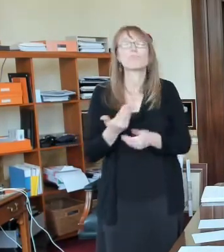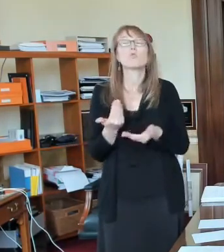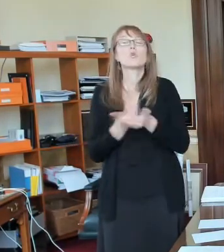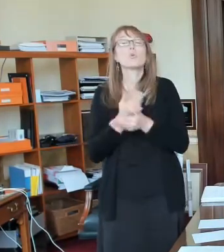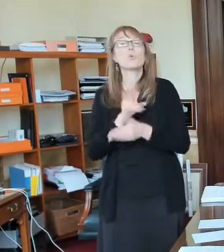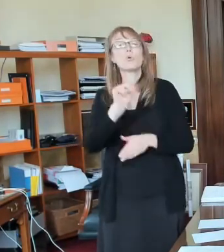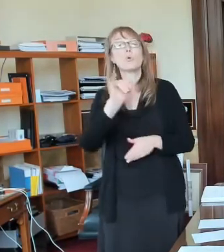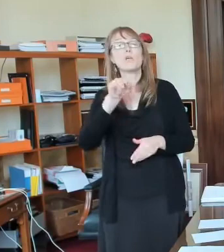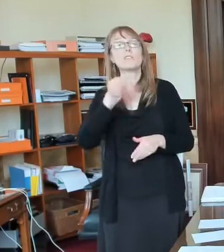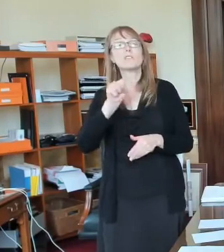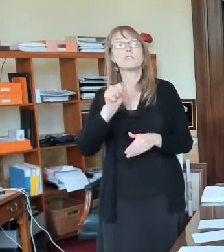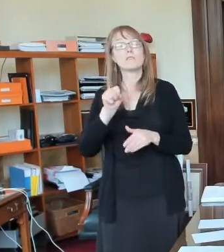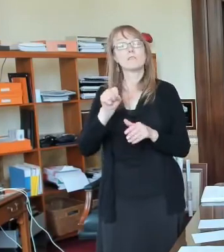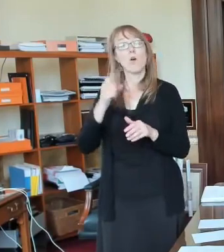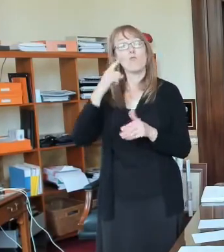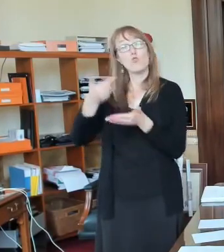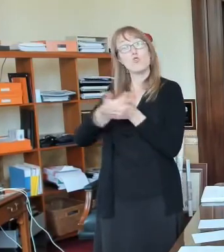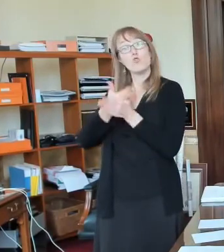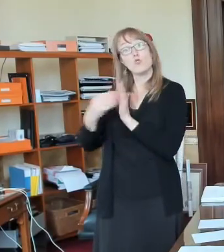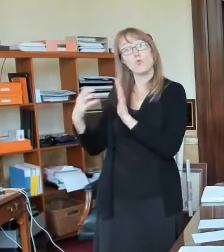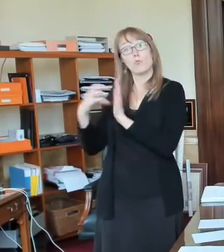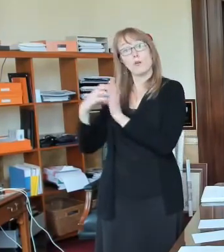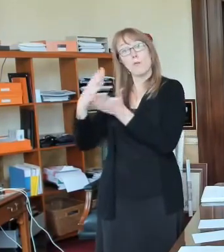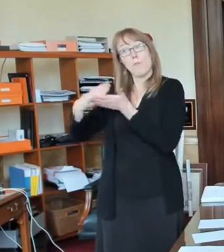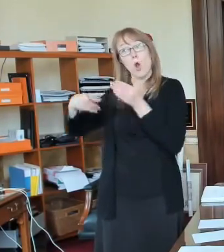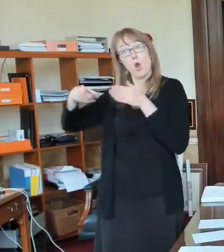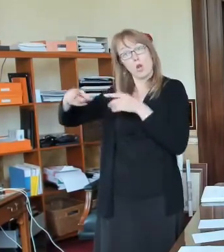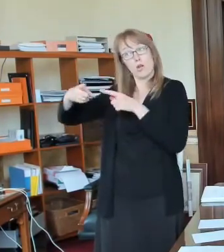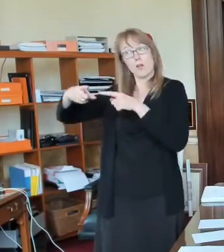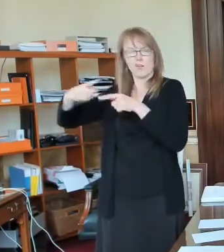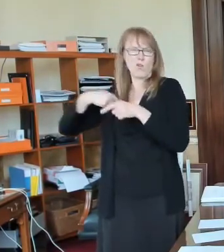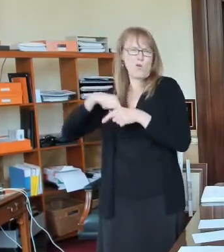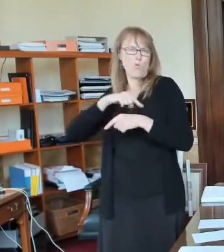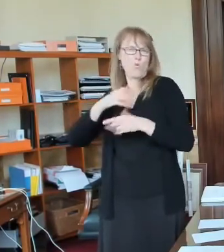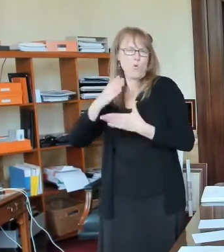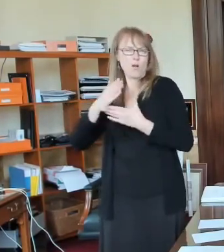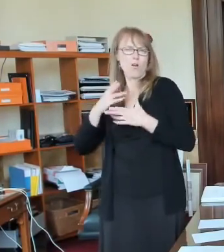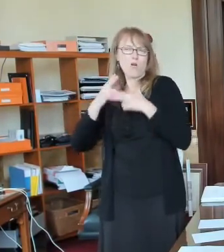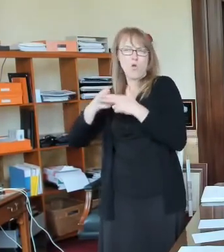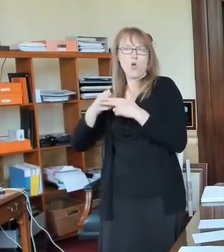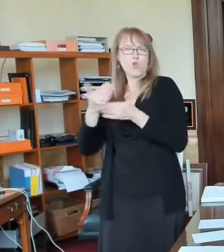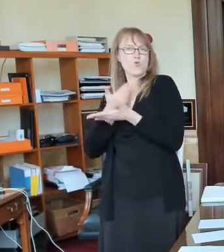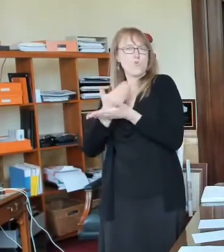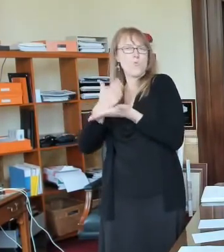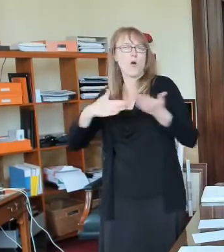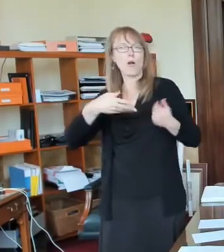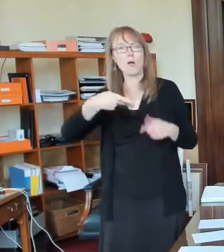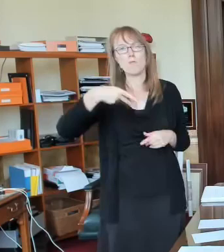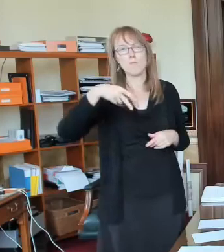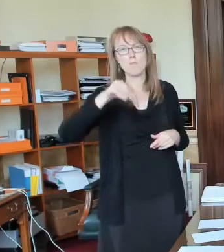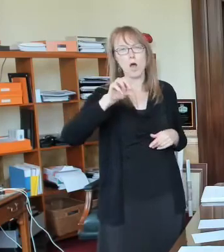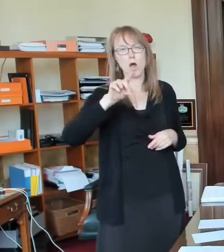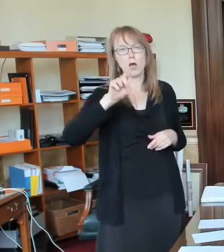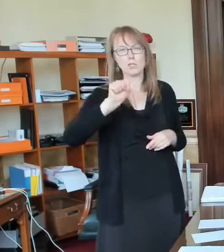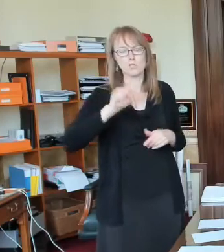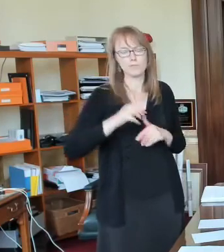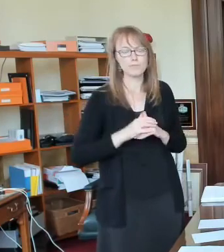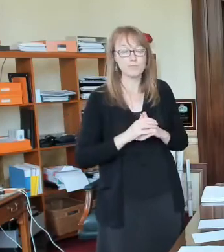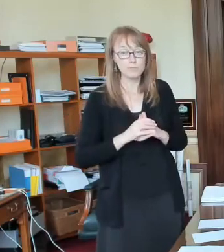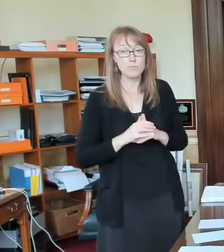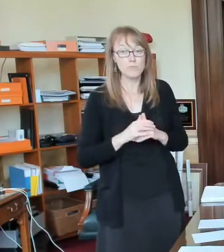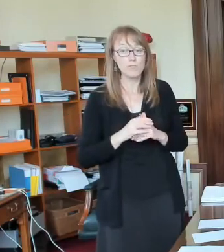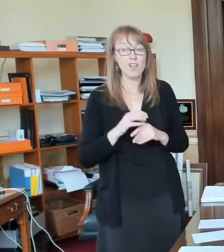units in the new part of MSI, which we call the pods. And we closed the older part